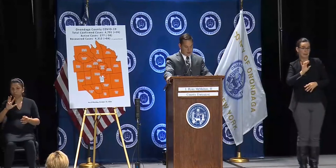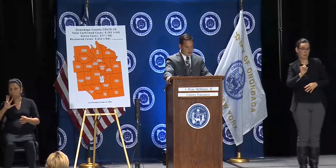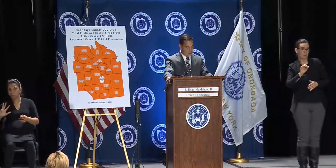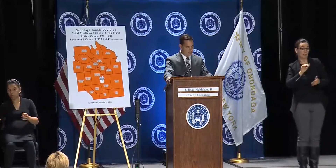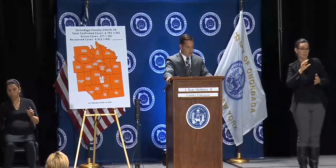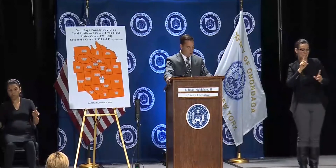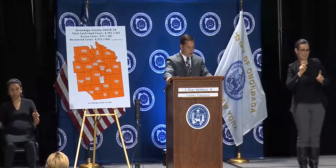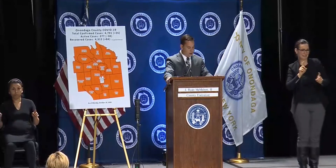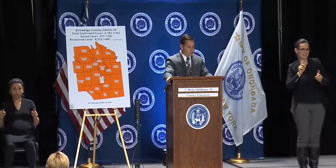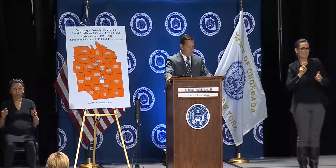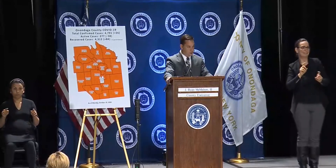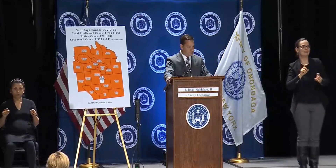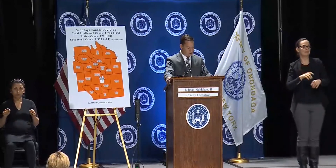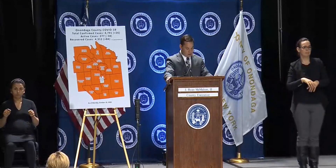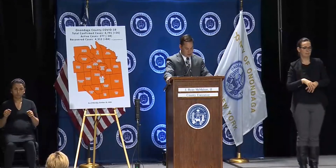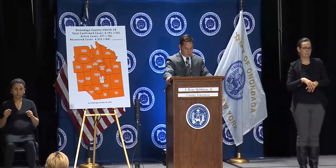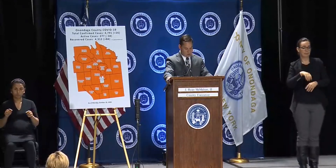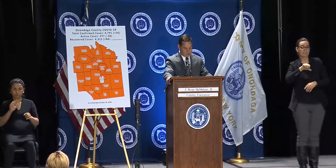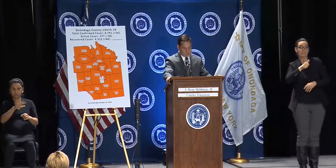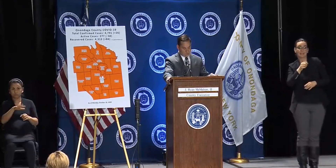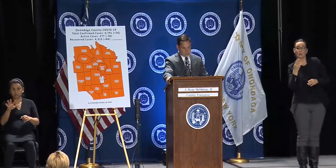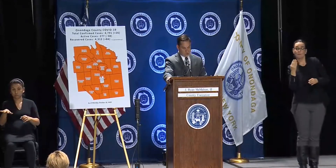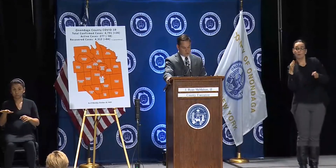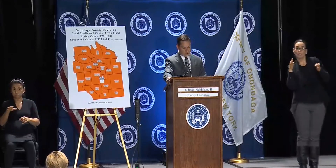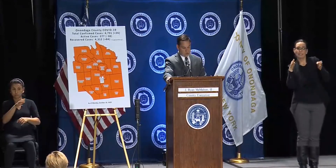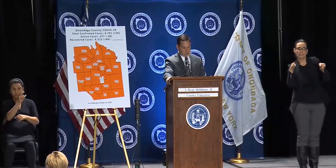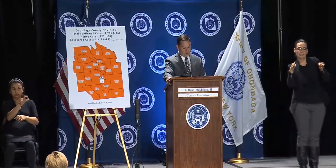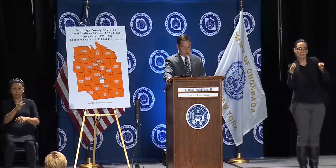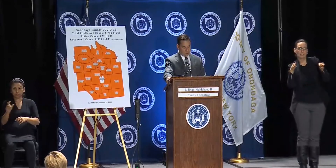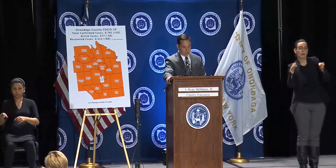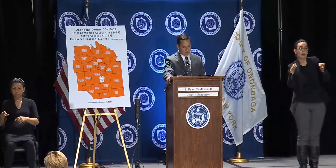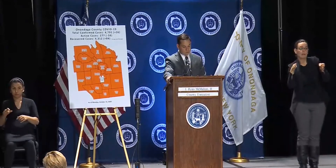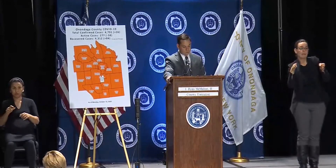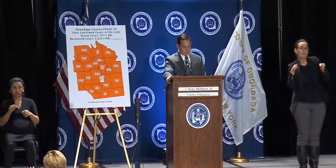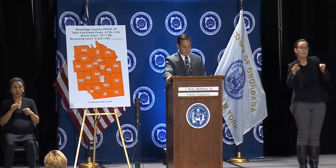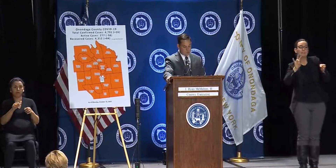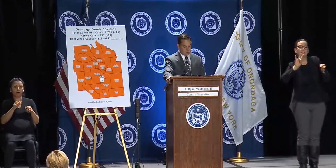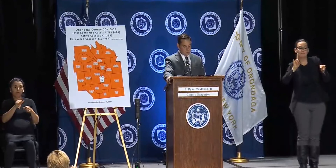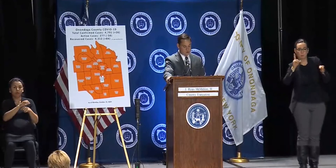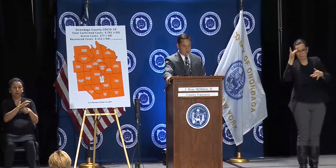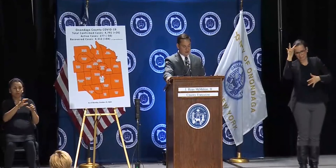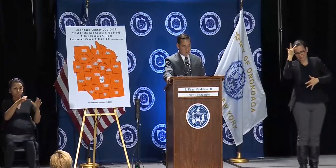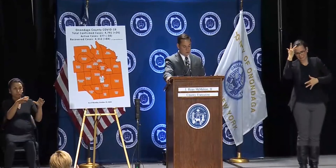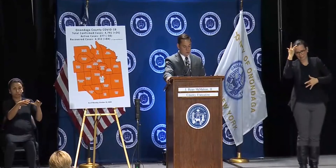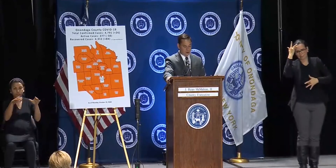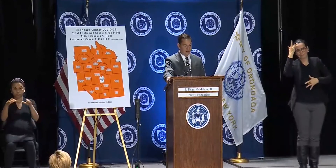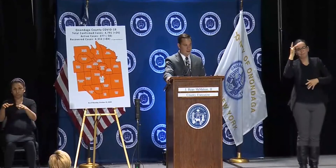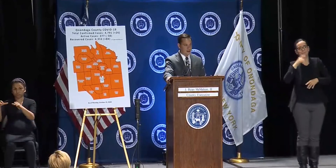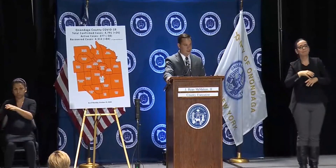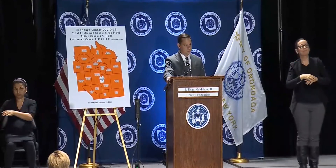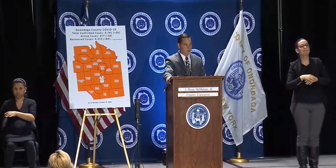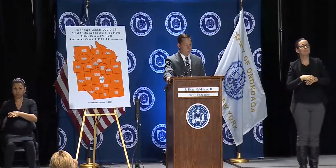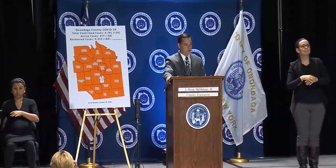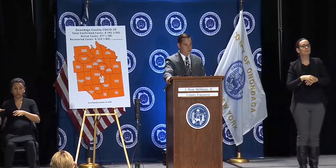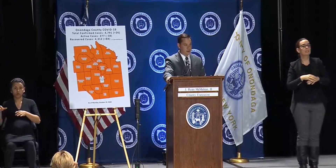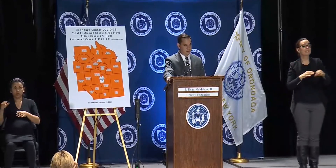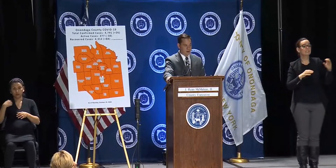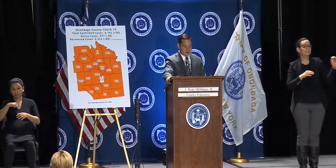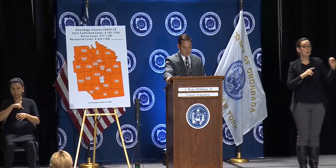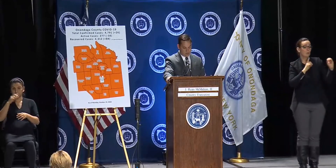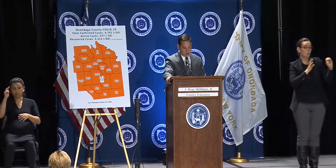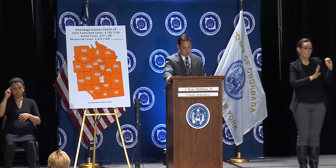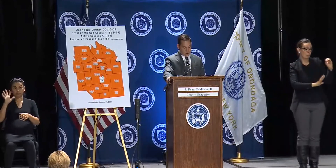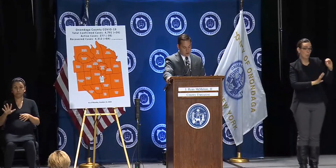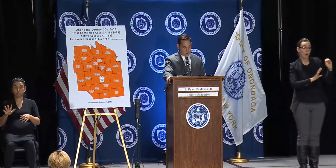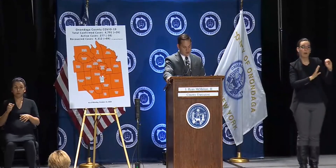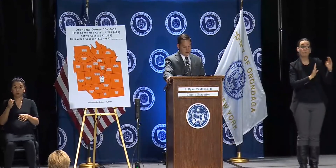had 71 out of the 4791. Your 0 to 4, most of these being household contacts, the little ones with mom or